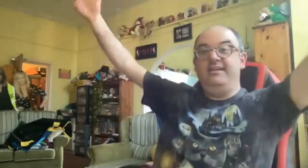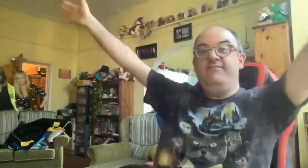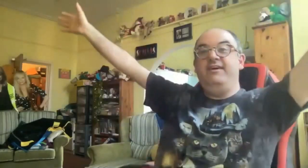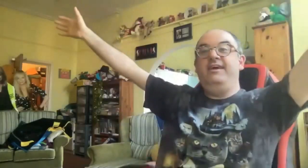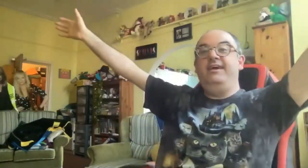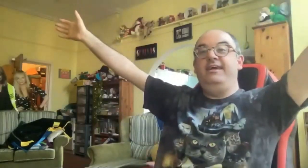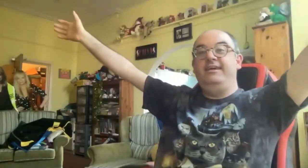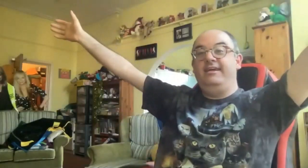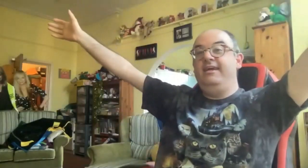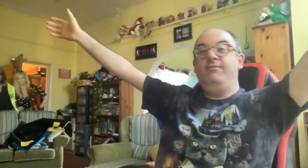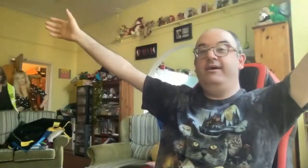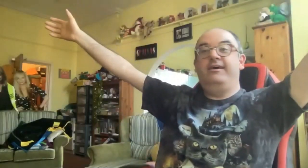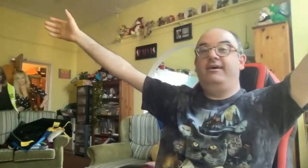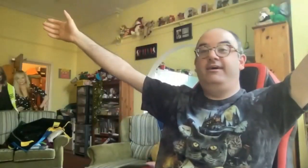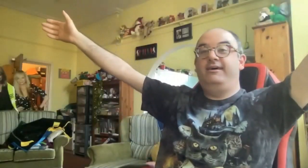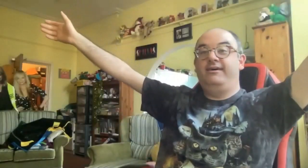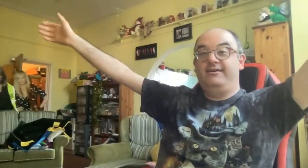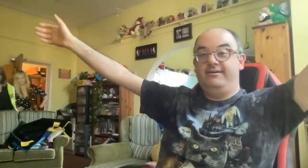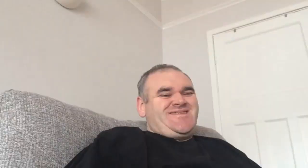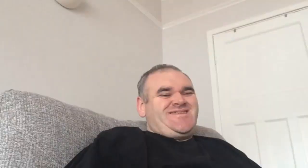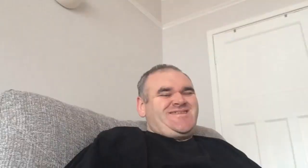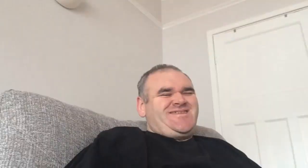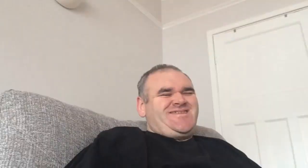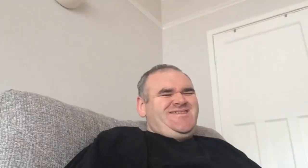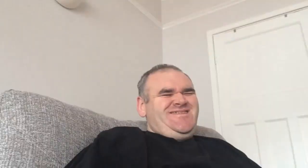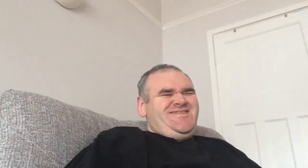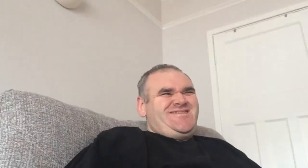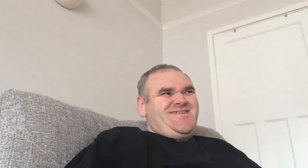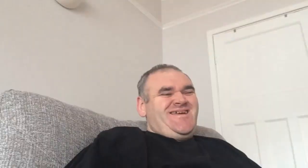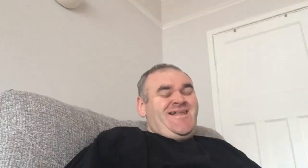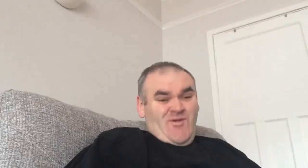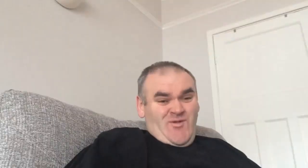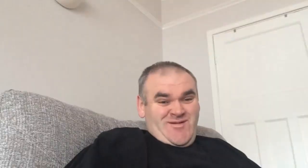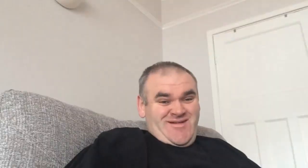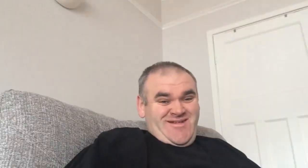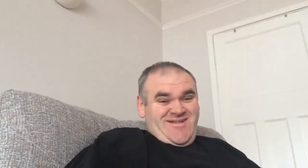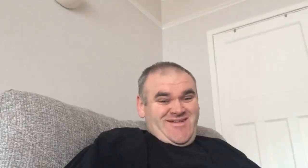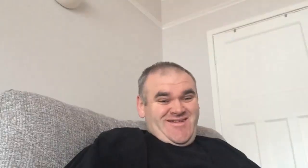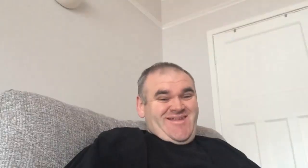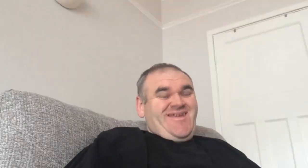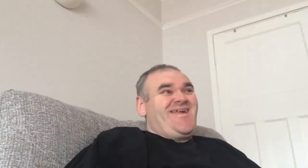CCTV, here we are. Hello.